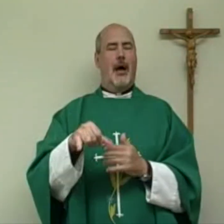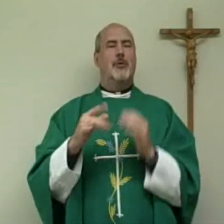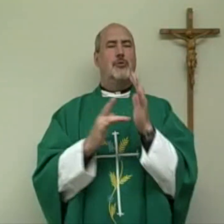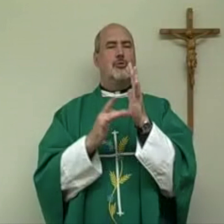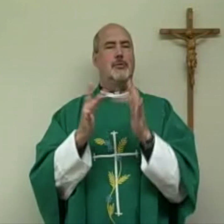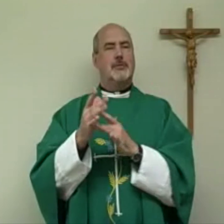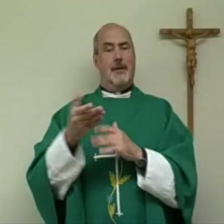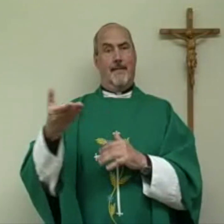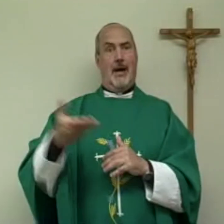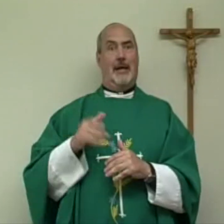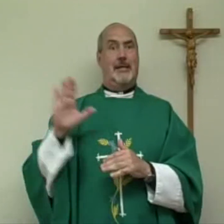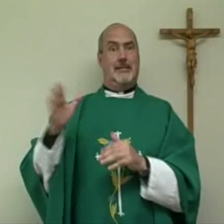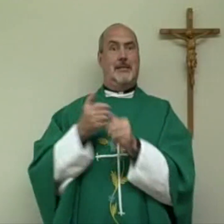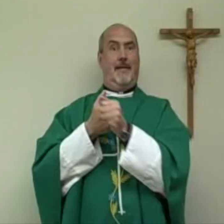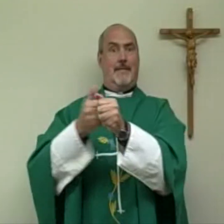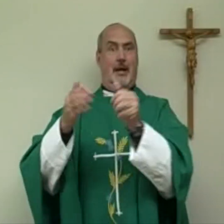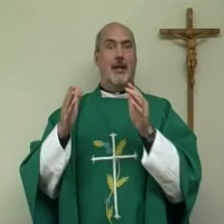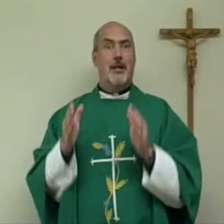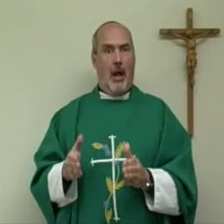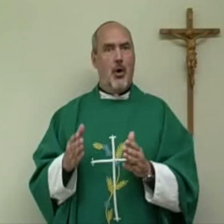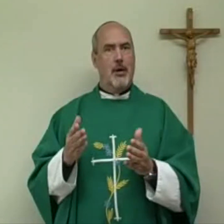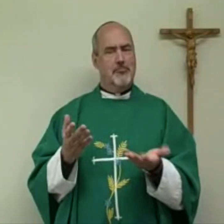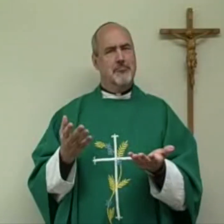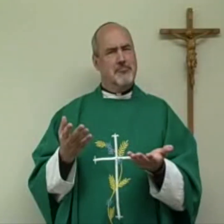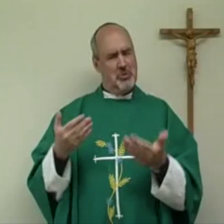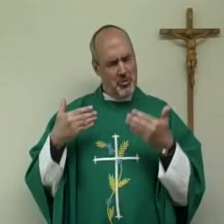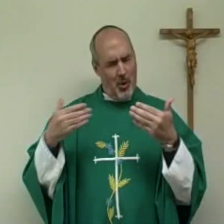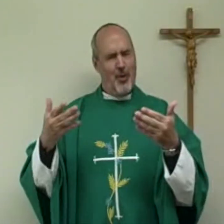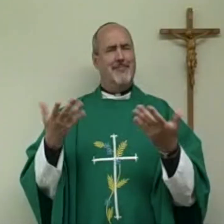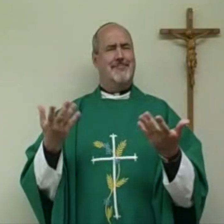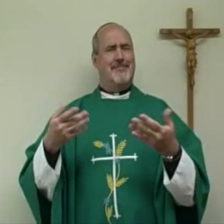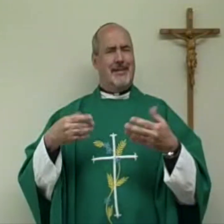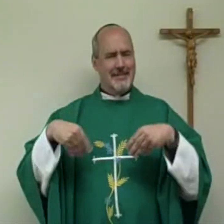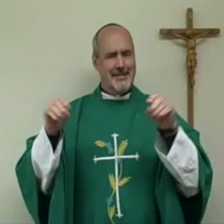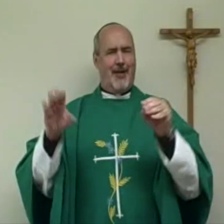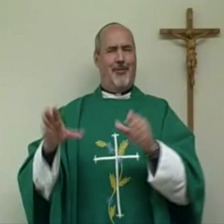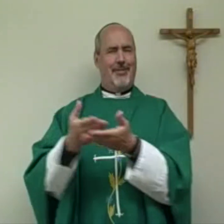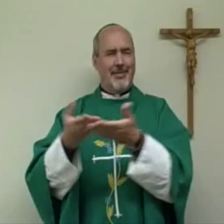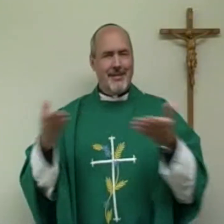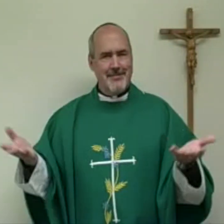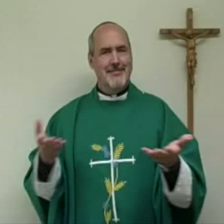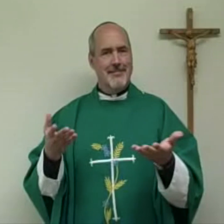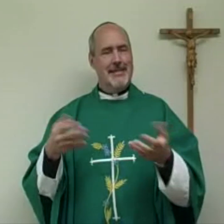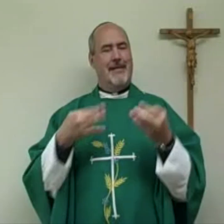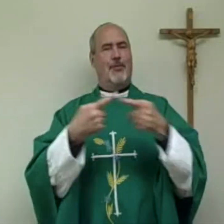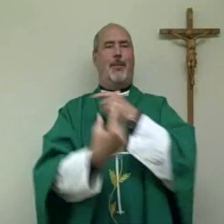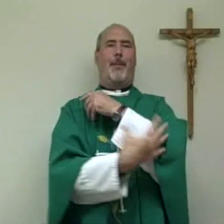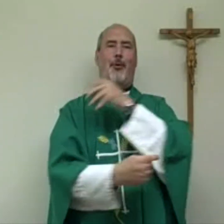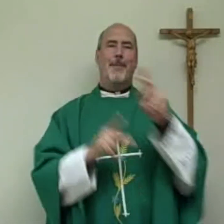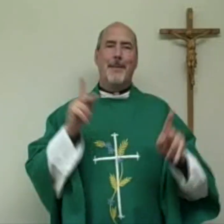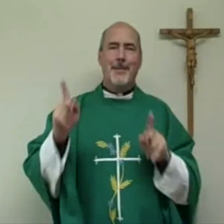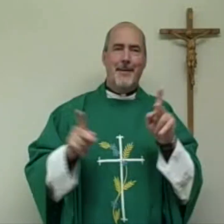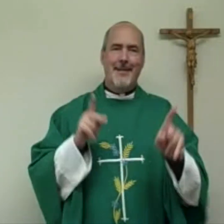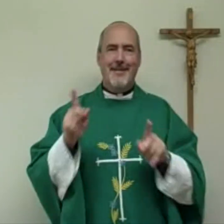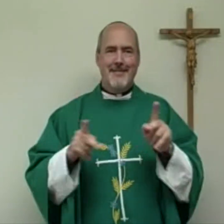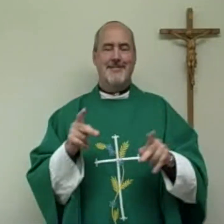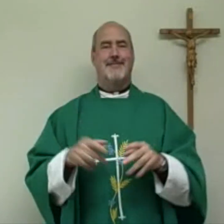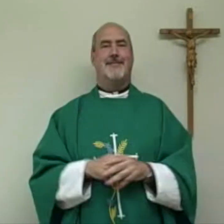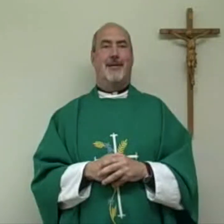I'd like to focus on the first part of the gospel for today, when Jesus tells his disciples to go ahead and sell their things or give them to the